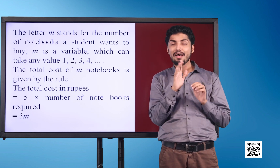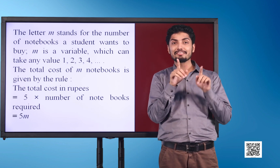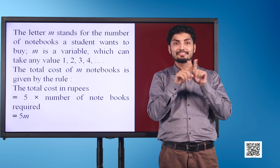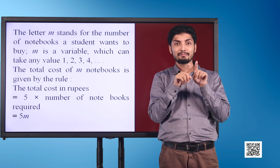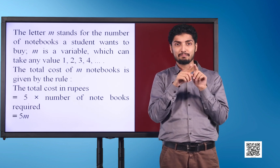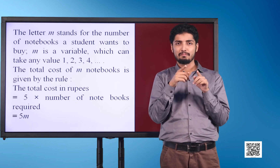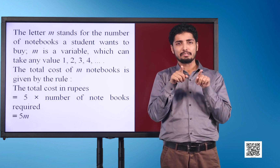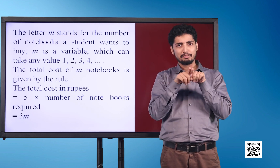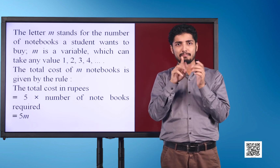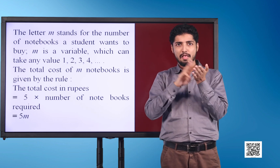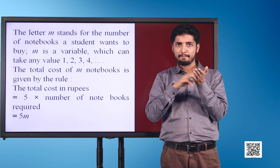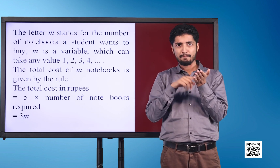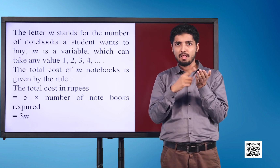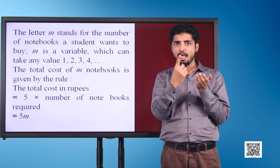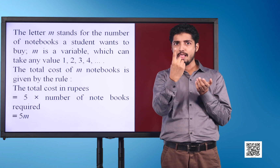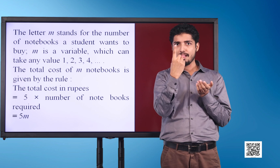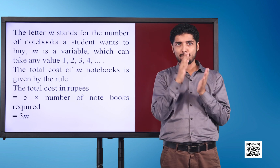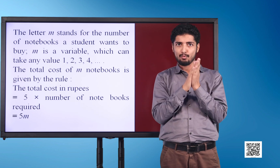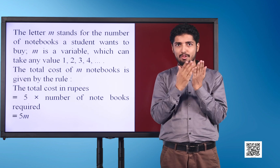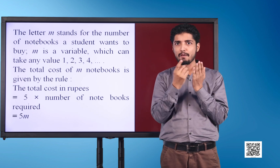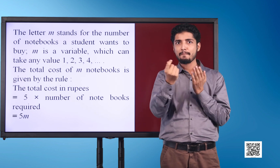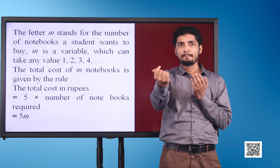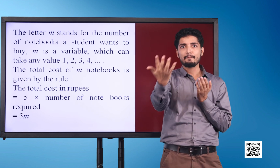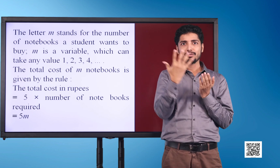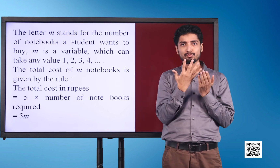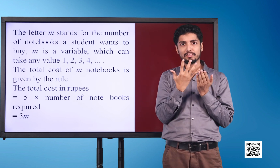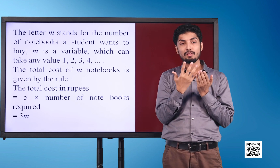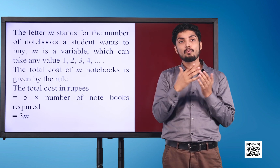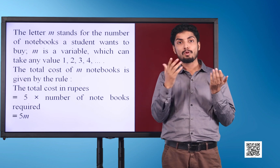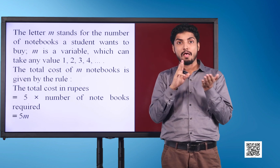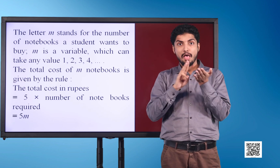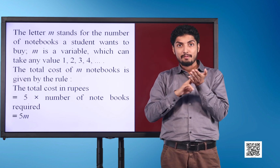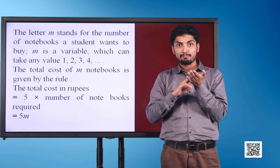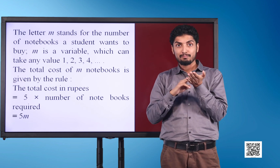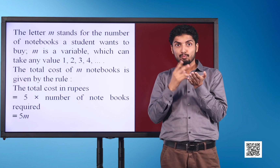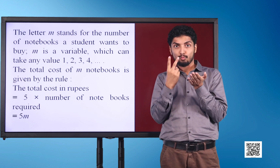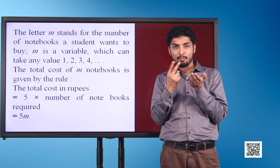variable which can take any value, 1, 2, 3, 4, etc.